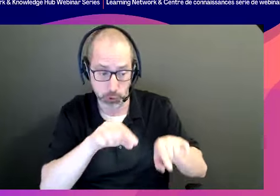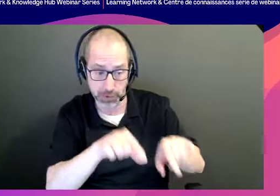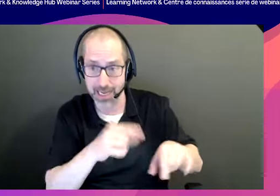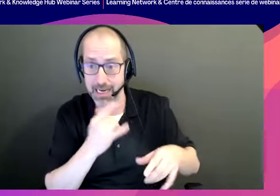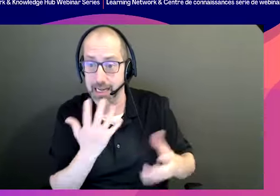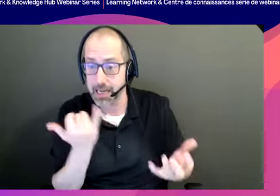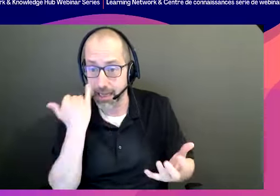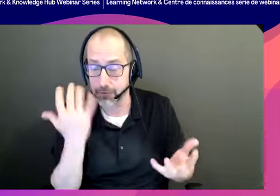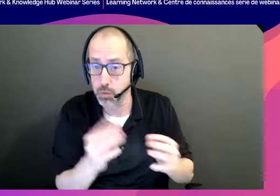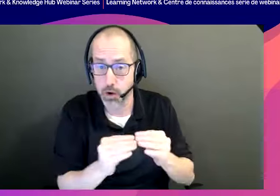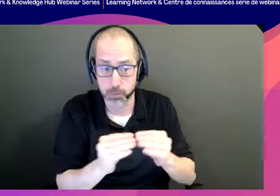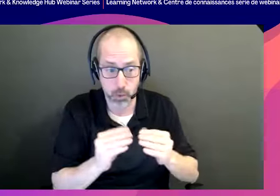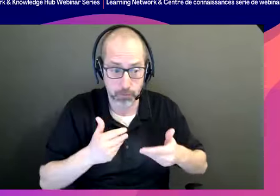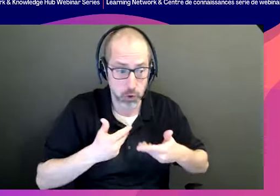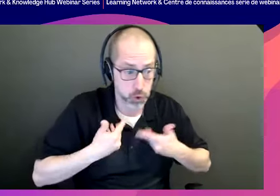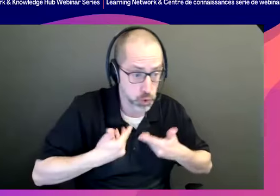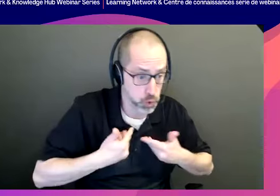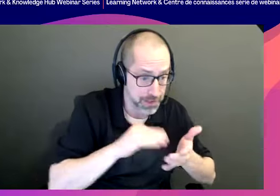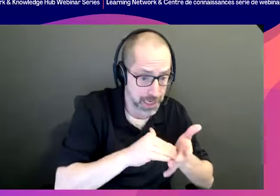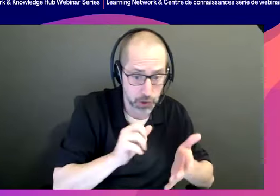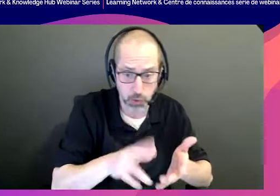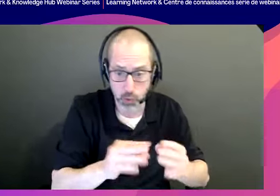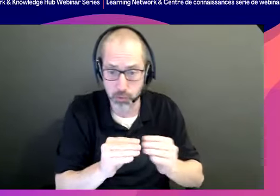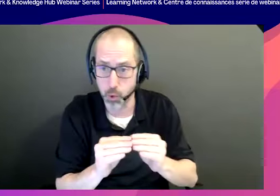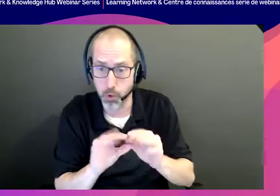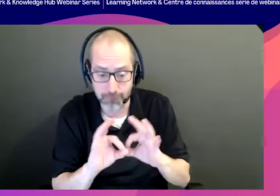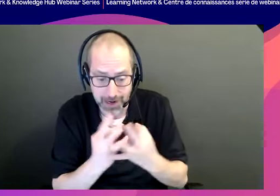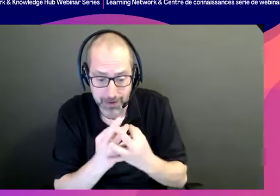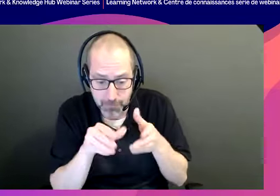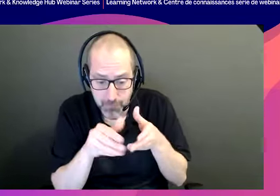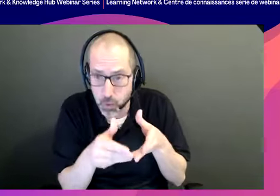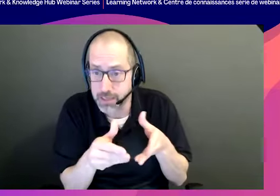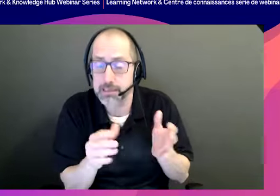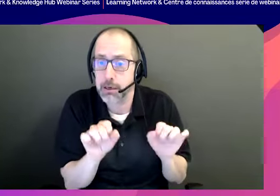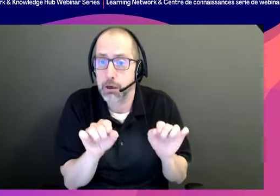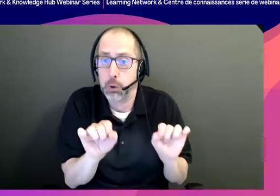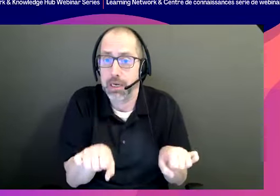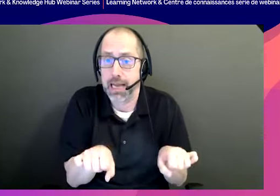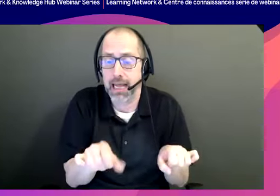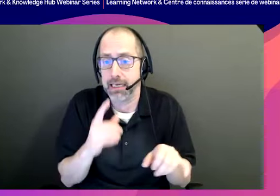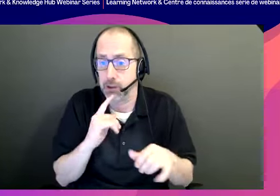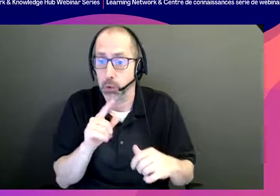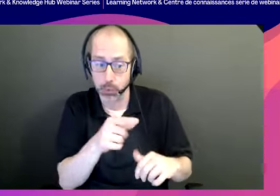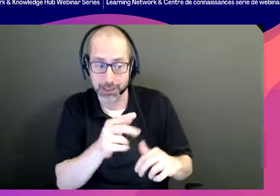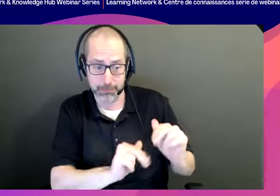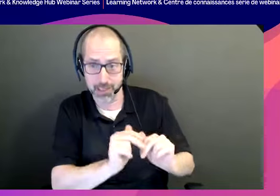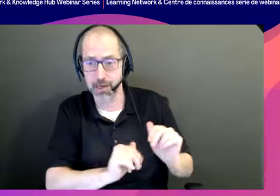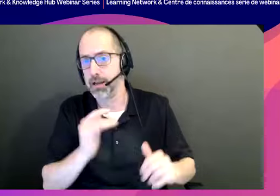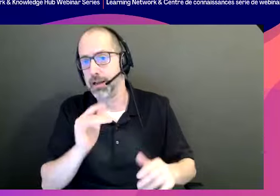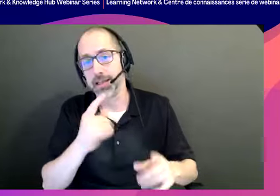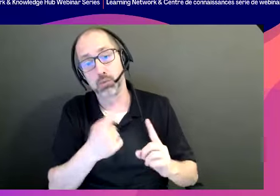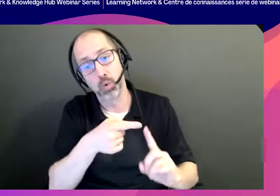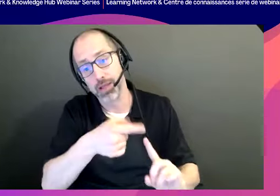youth centered. So we build our own programs if it's not there. That's one thing I love about the downtown east